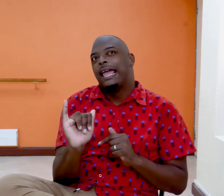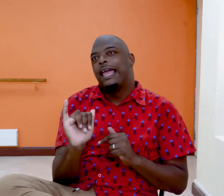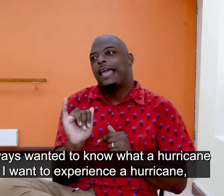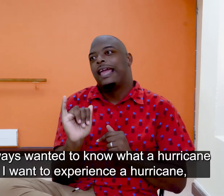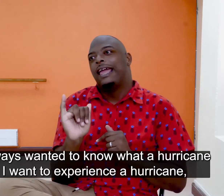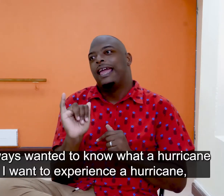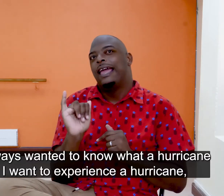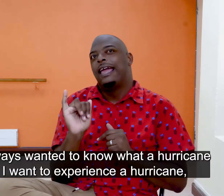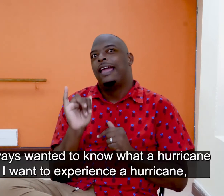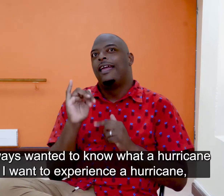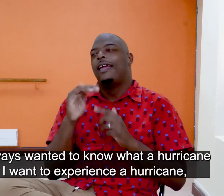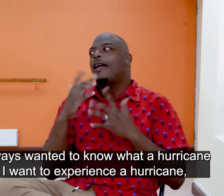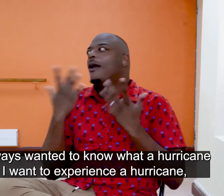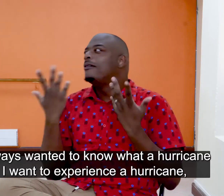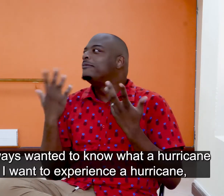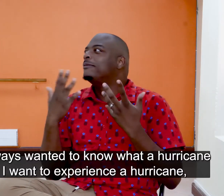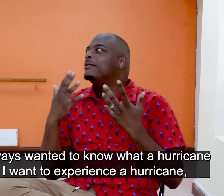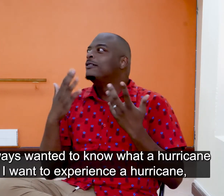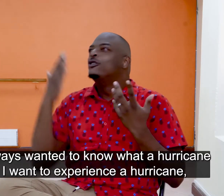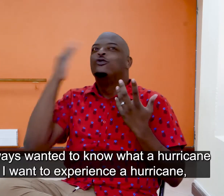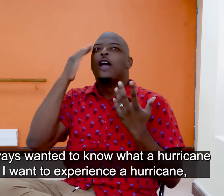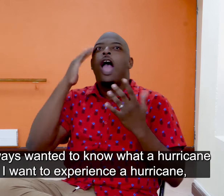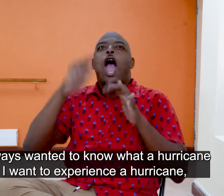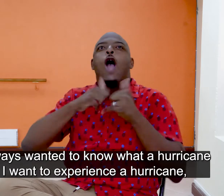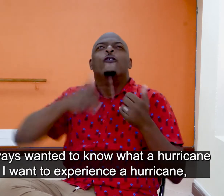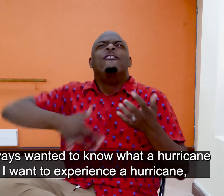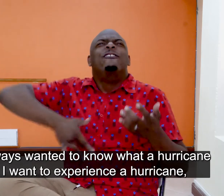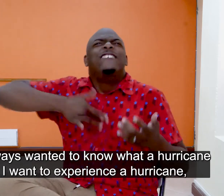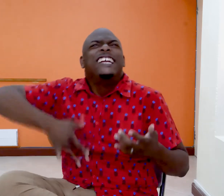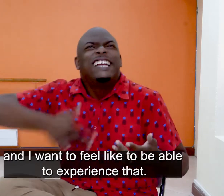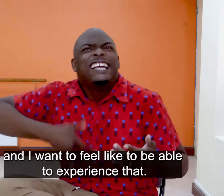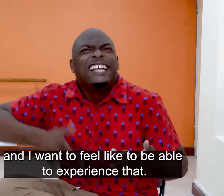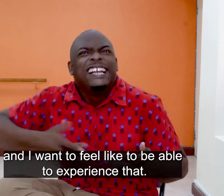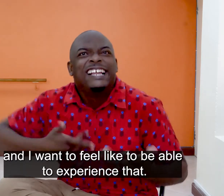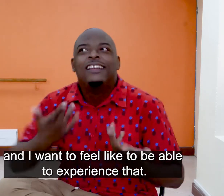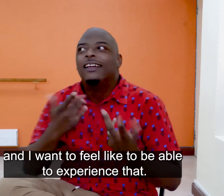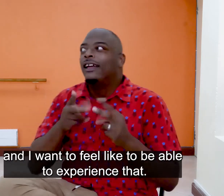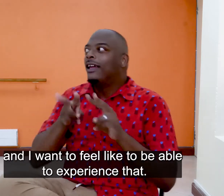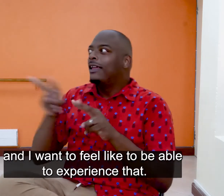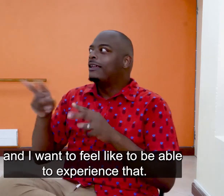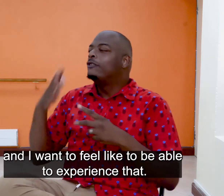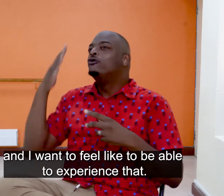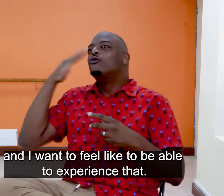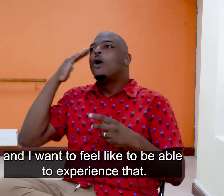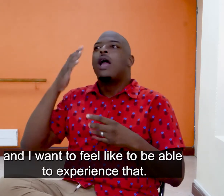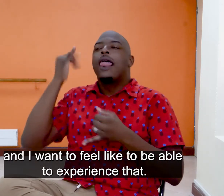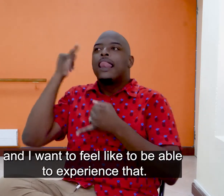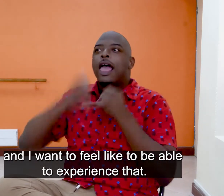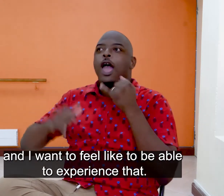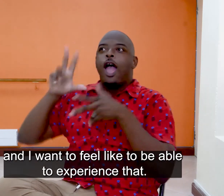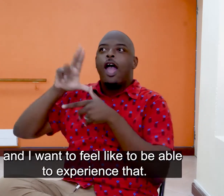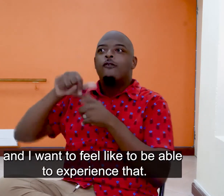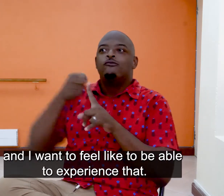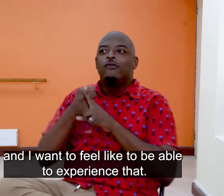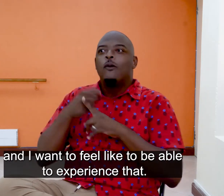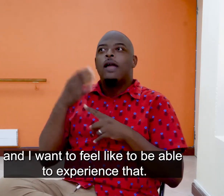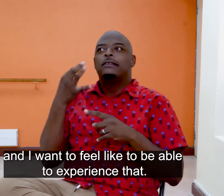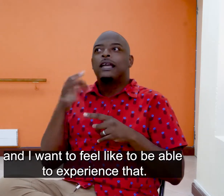I always want to know what a hurricane, I wanted to experience a hurricane. You know what it would feel like to be,